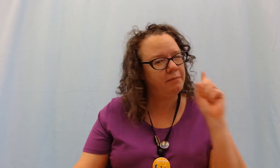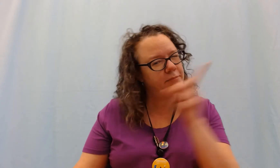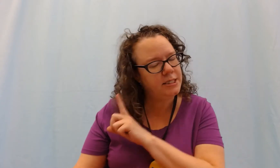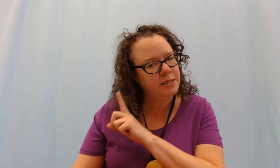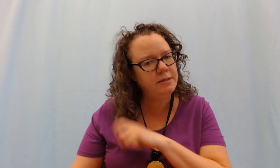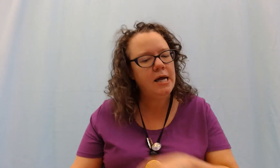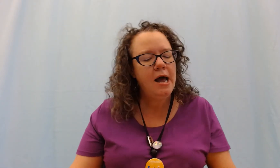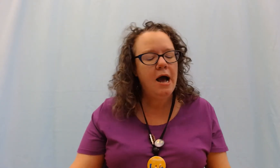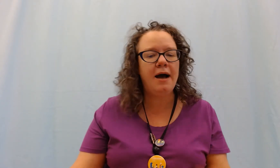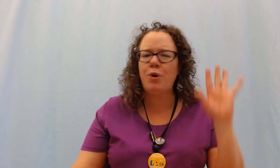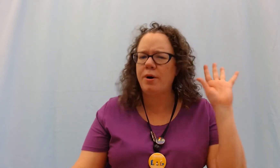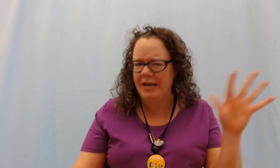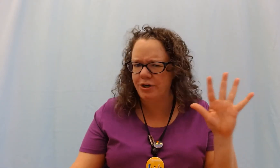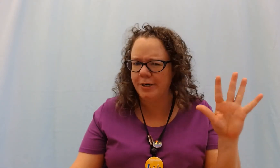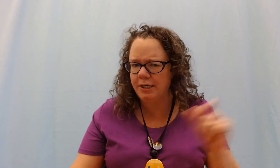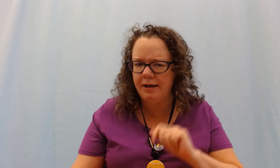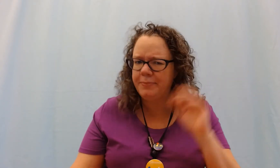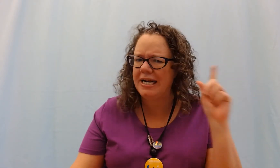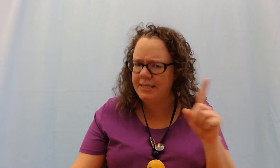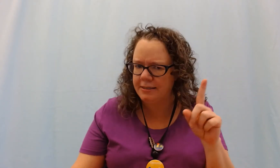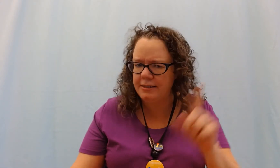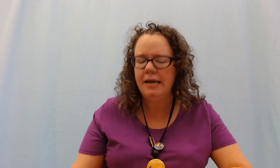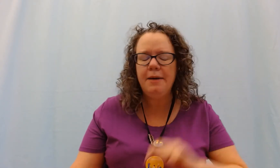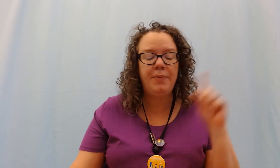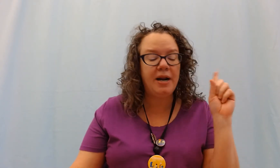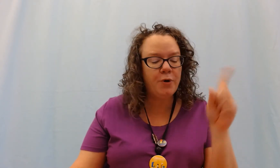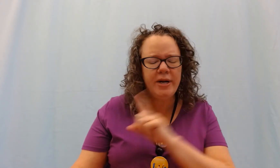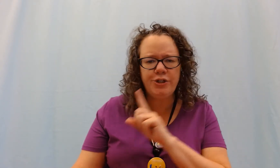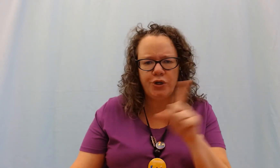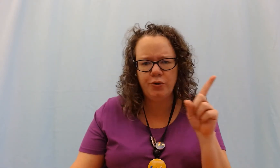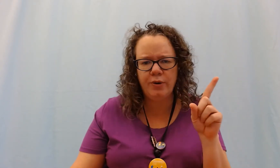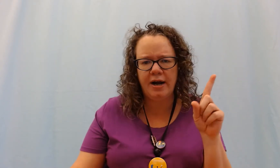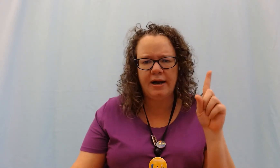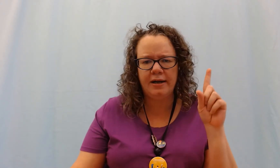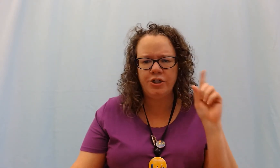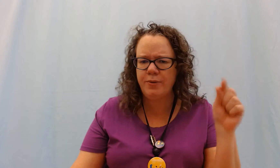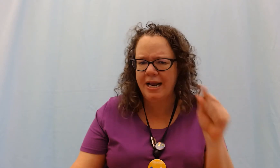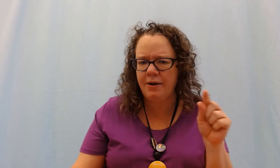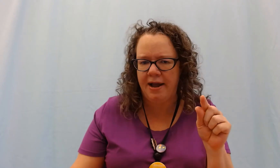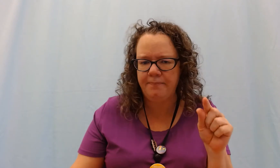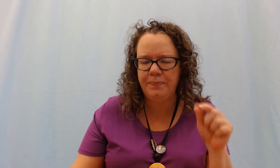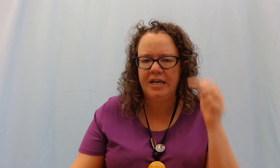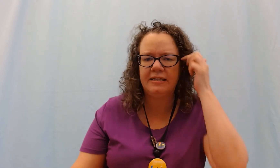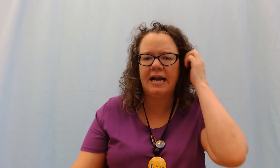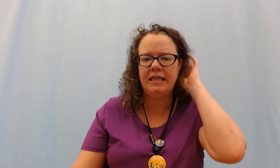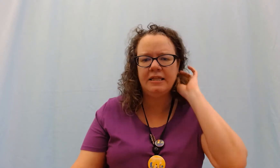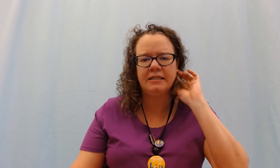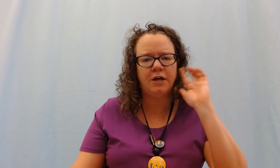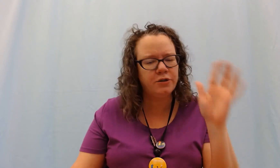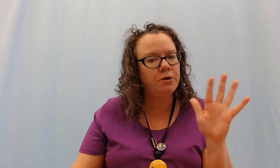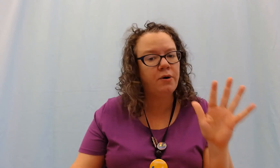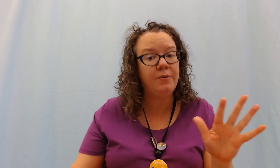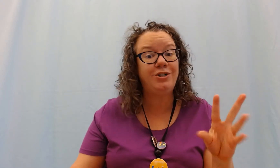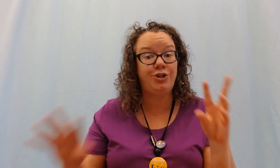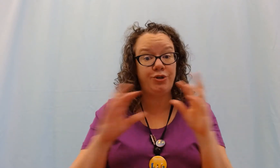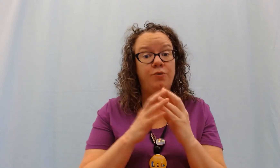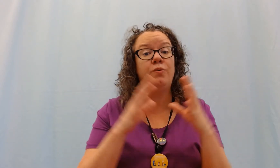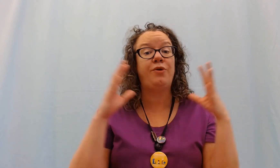I didn't. Or a picture book, but I didn't. But I'm going to do it anyway, because I think this is also a great one to do with